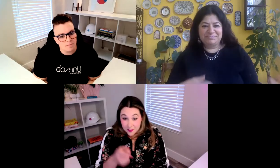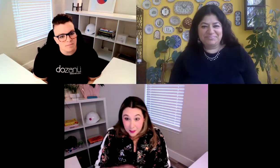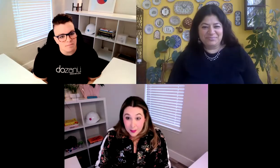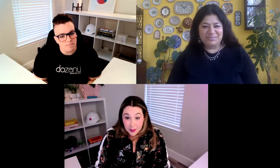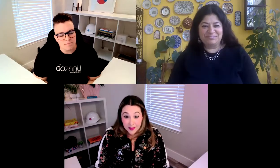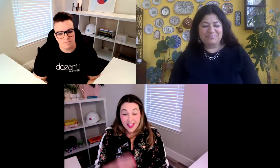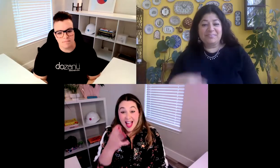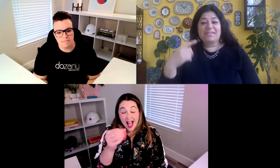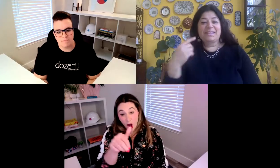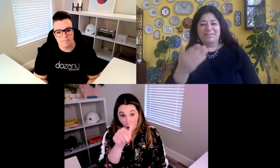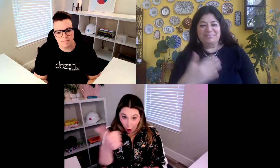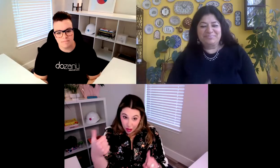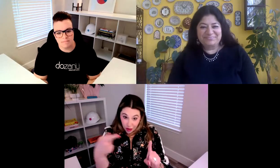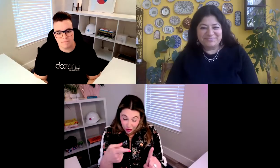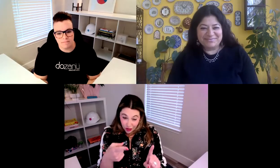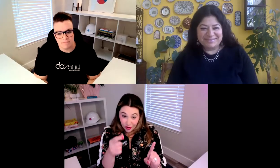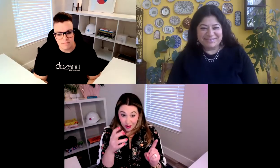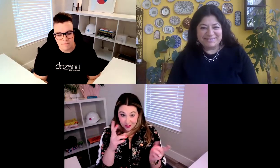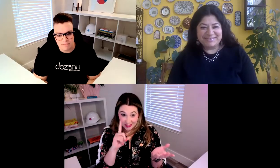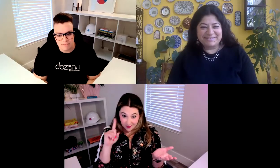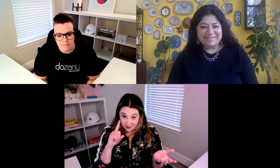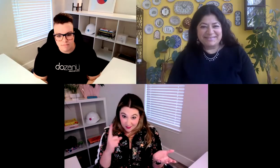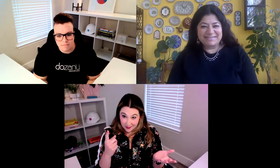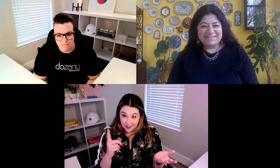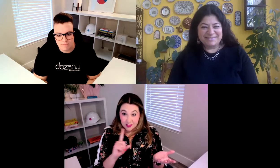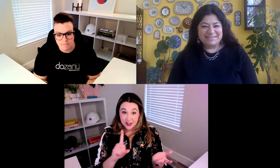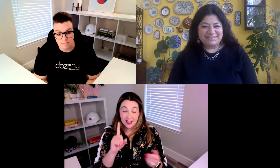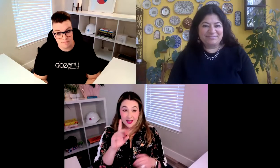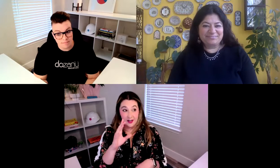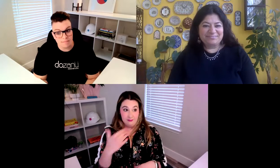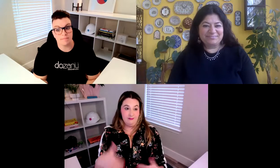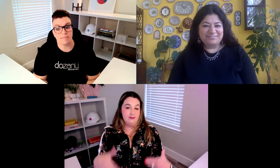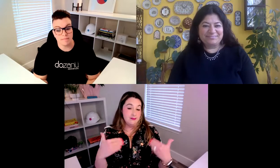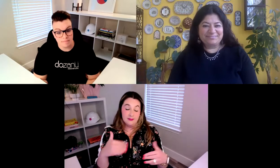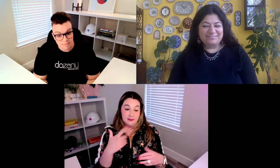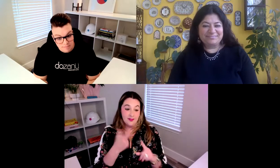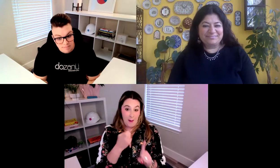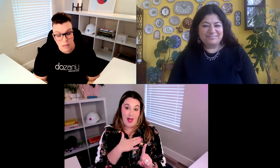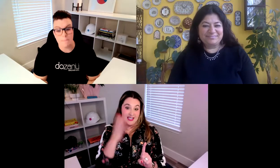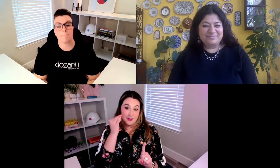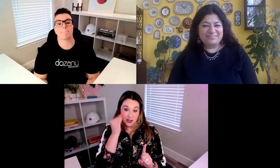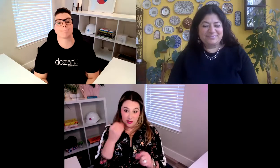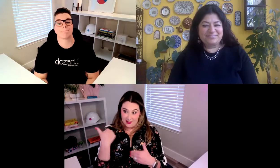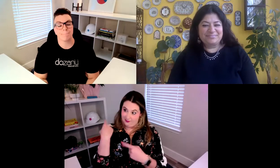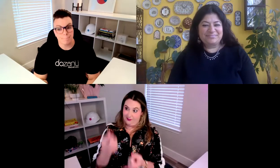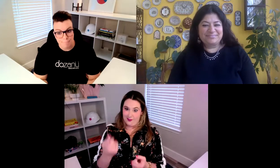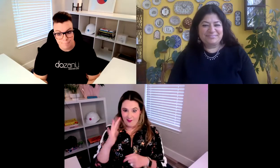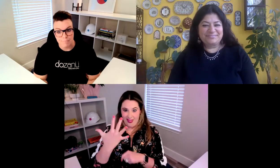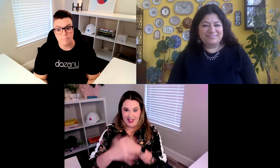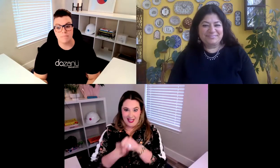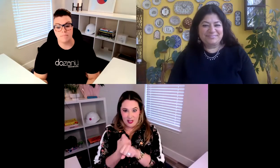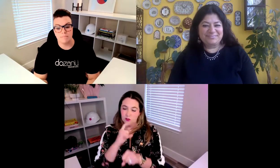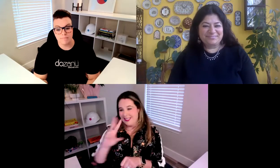there with the statistics. And this is Michelle signing. You know what? And another point I want to bring up is being deaf as well. You know, from